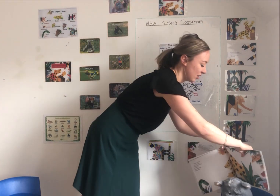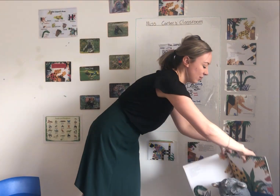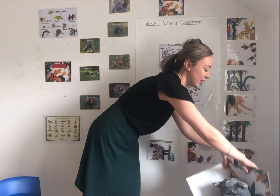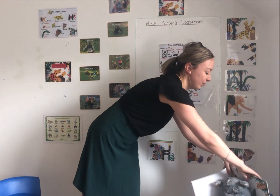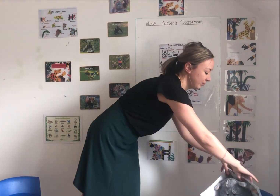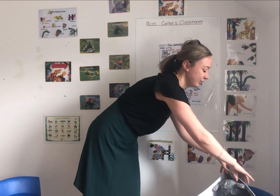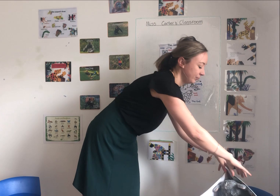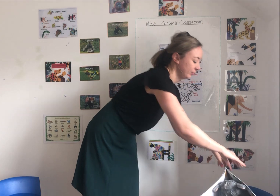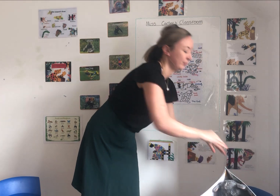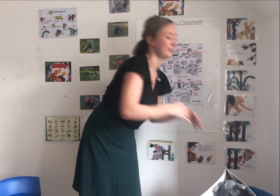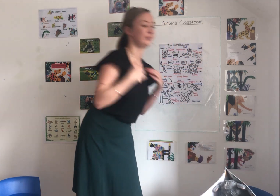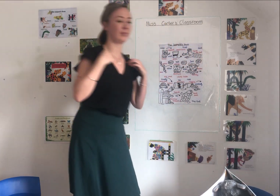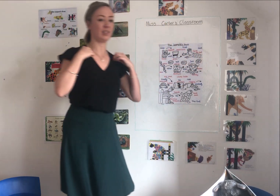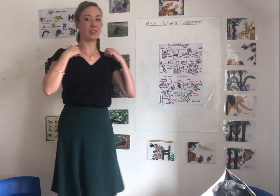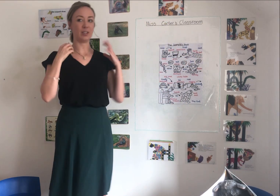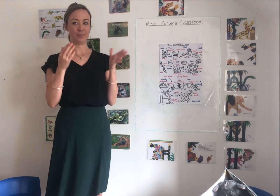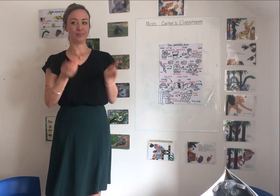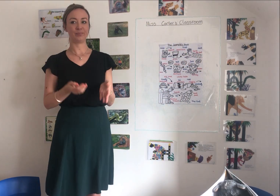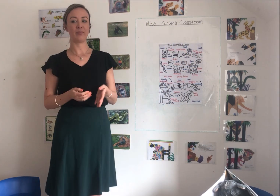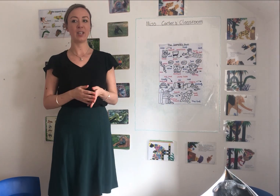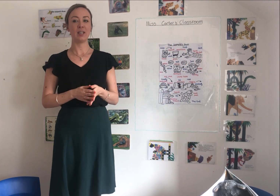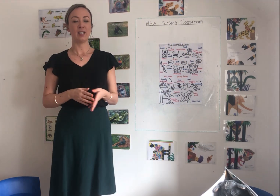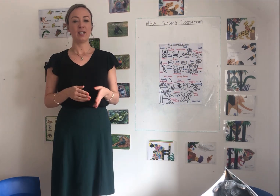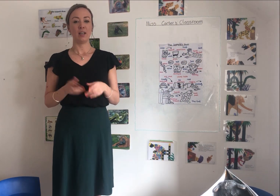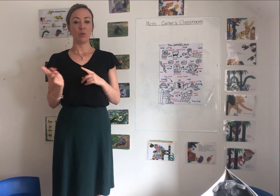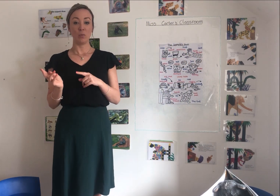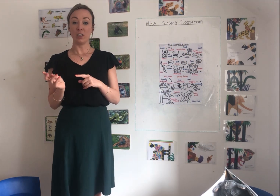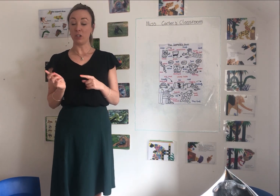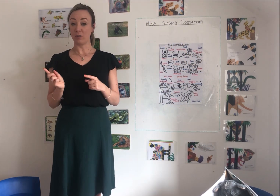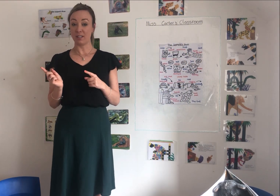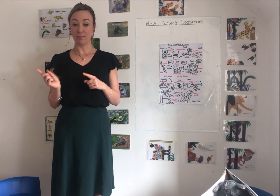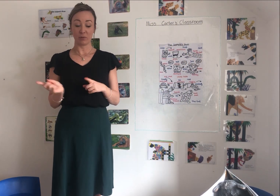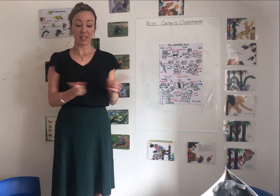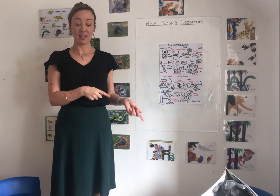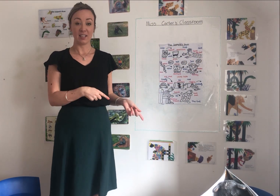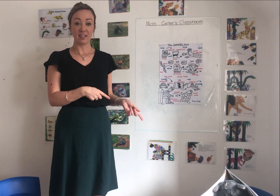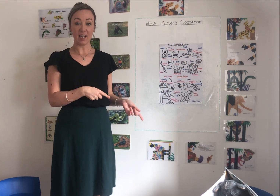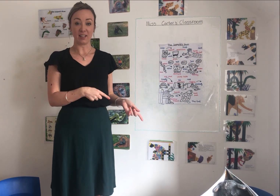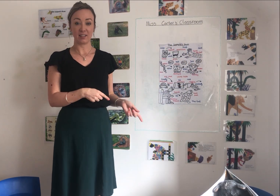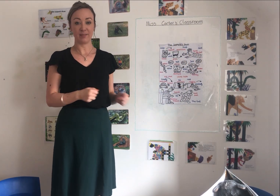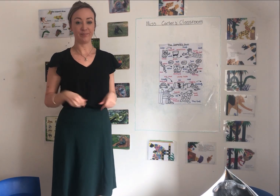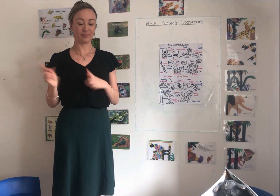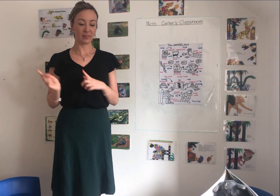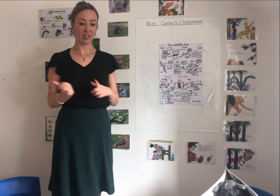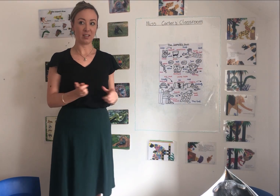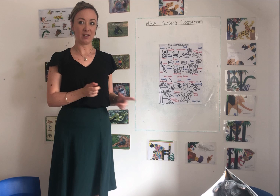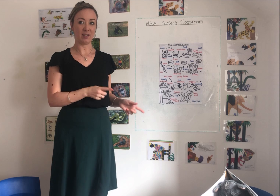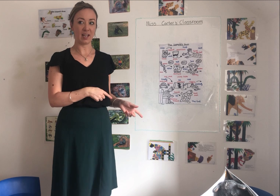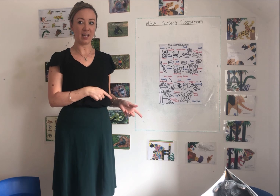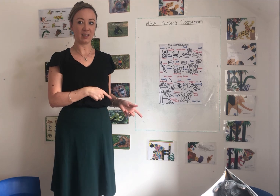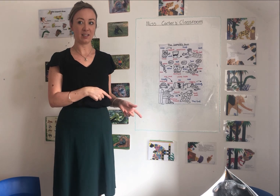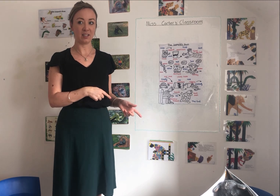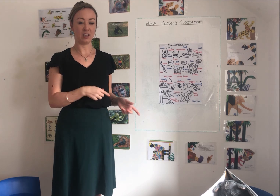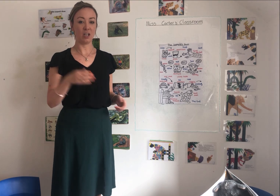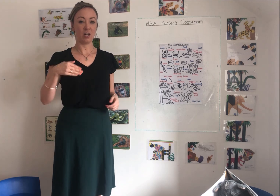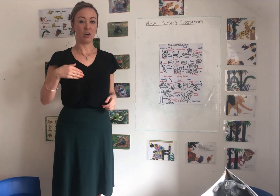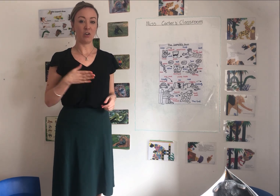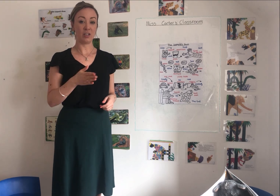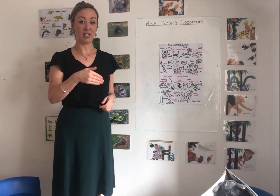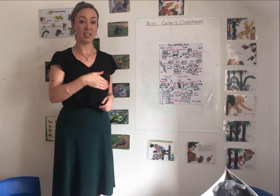shall we? So, we can do a simple saying next. Next,